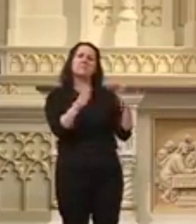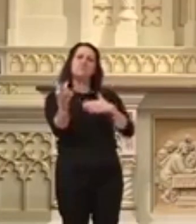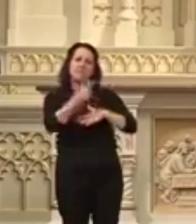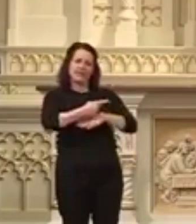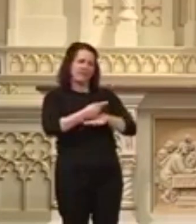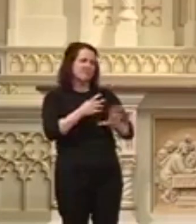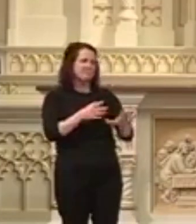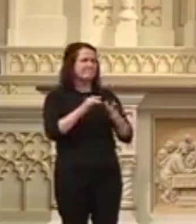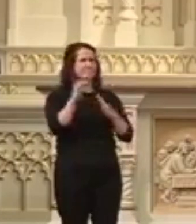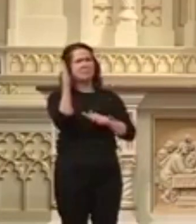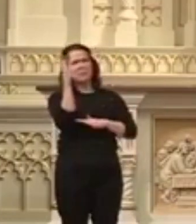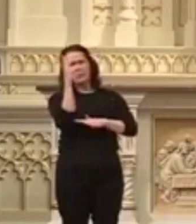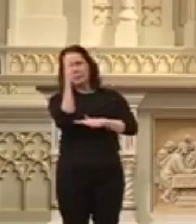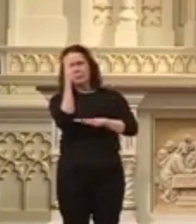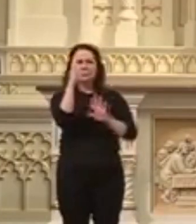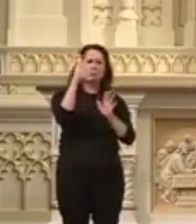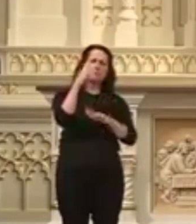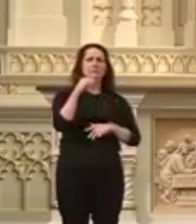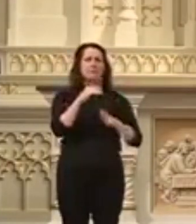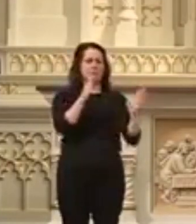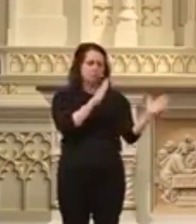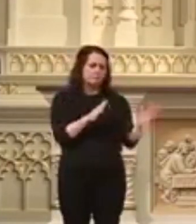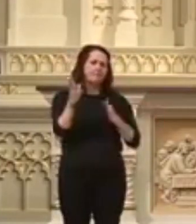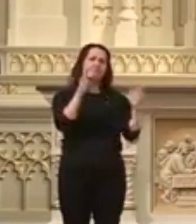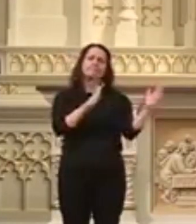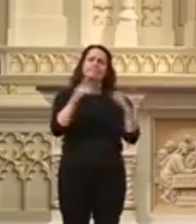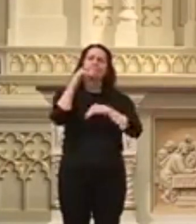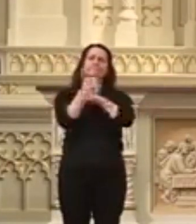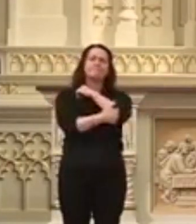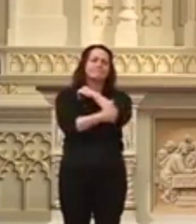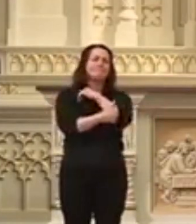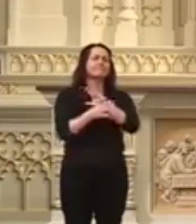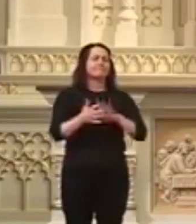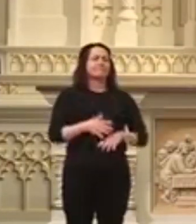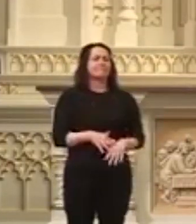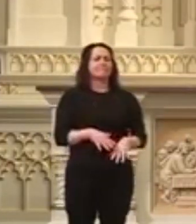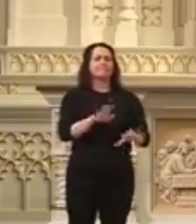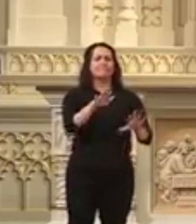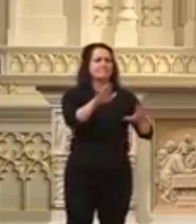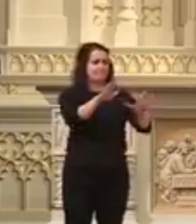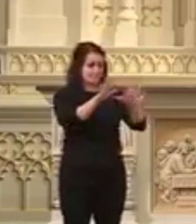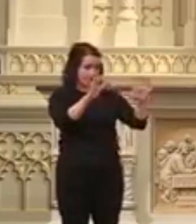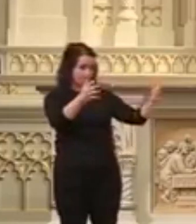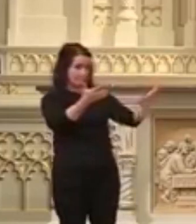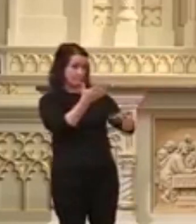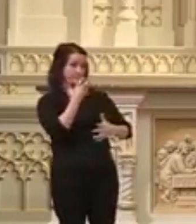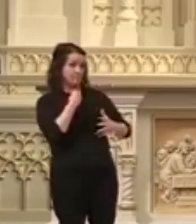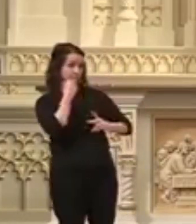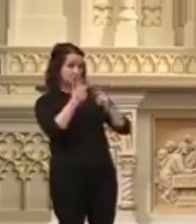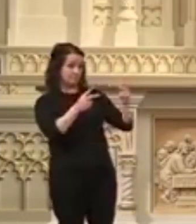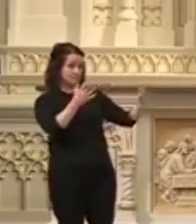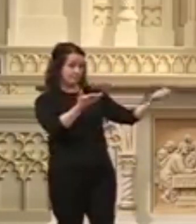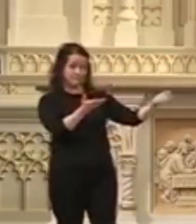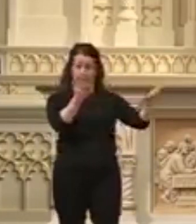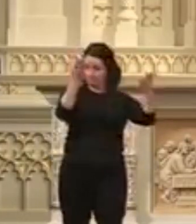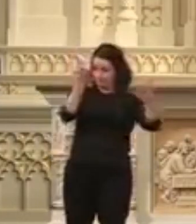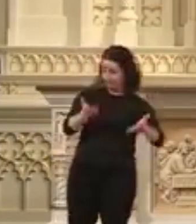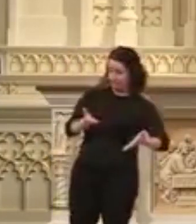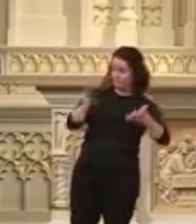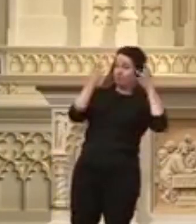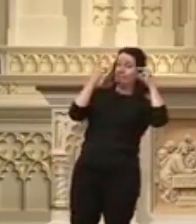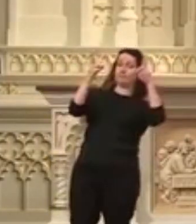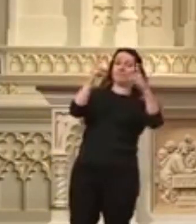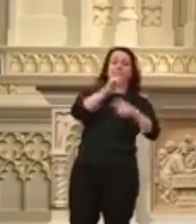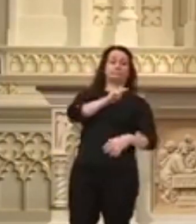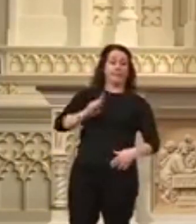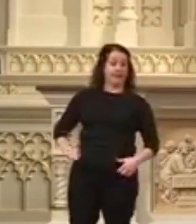and it was about noon. And he said to the Jews, Behold your king. They